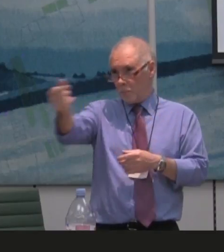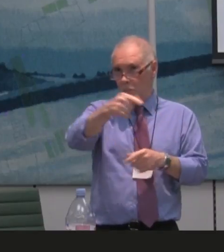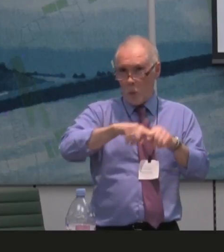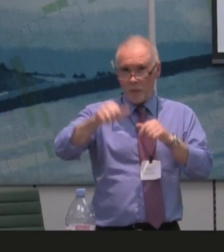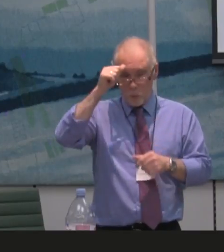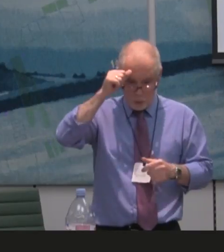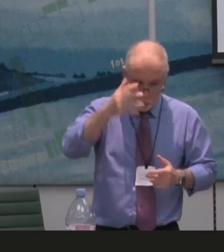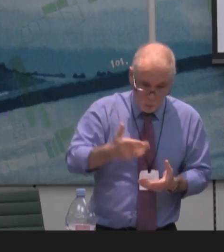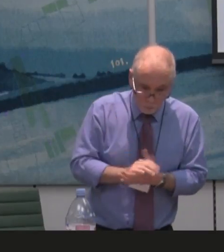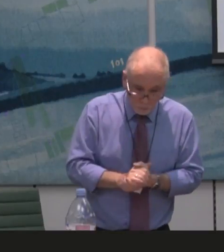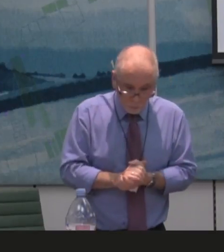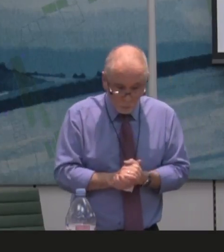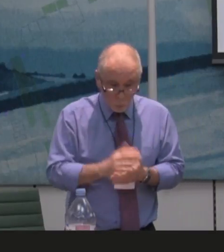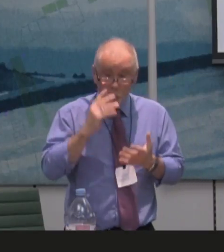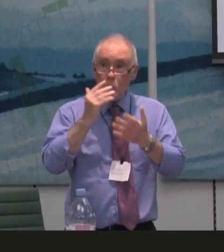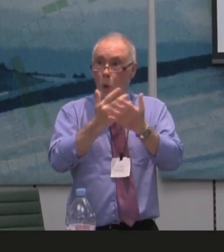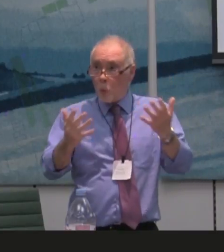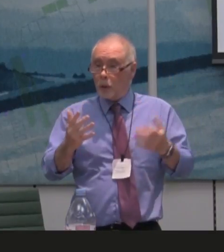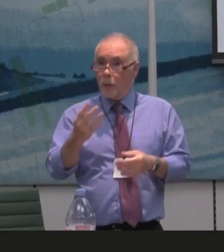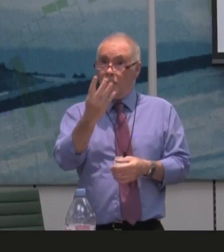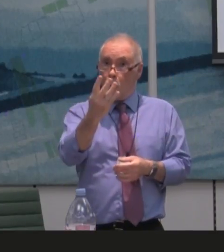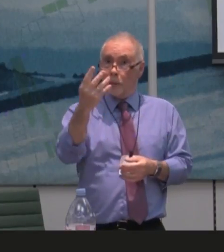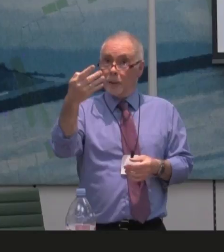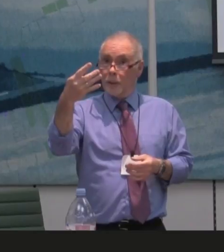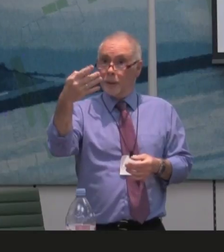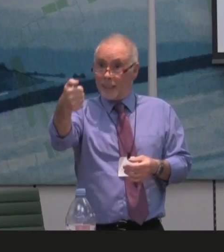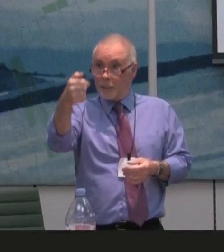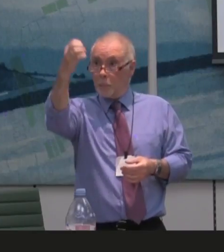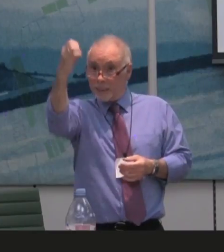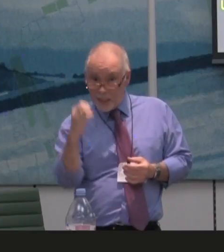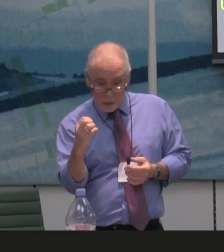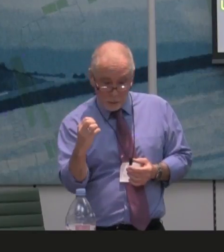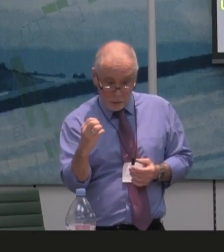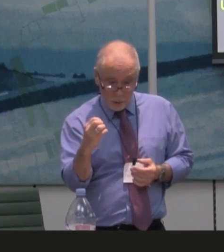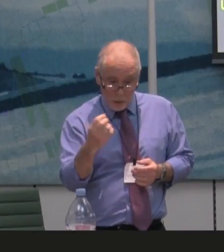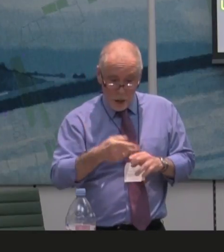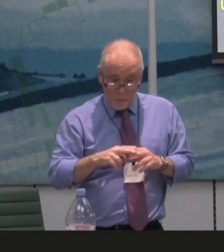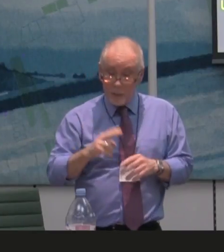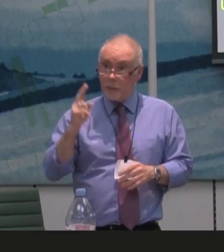There has been surveys under the Deaf Access to Work website, which many of you will be familiar with,